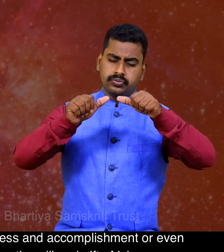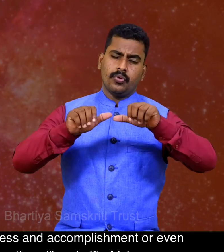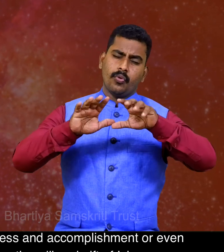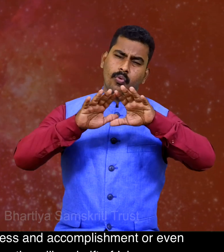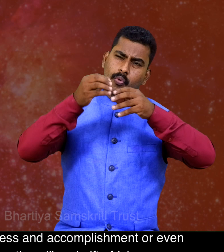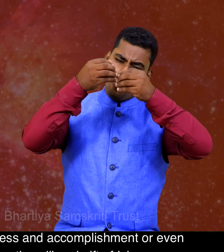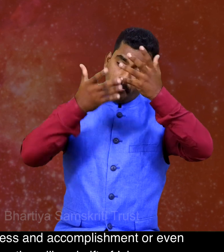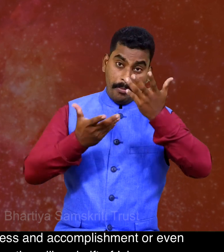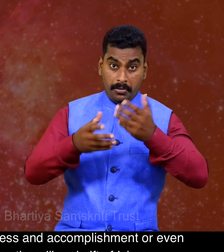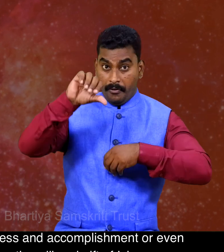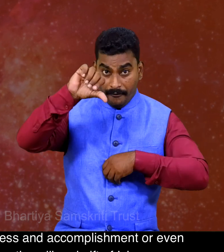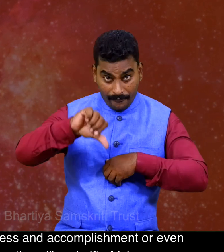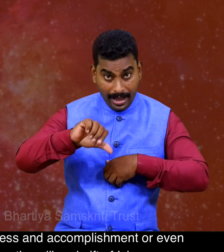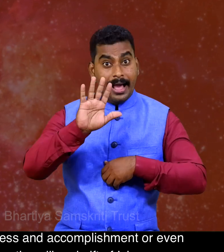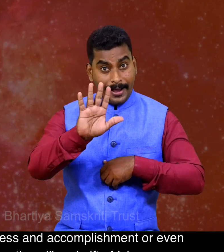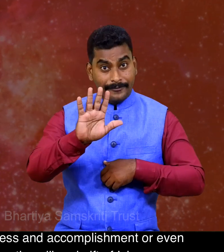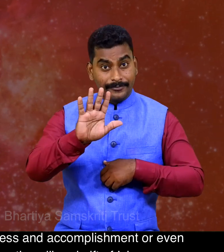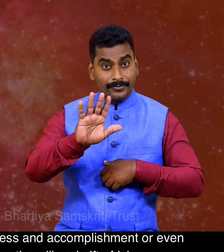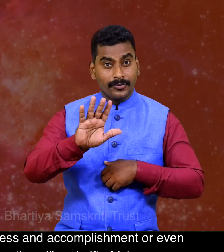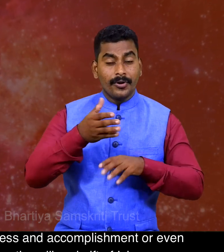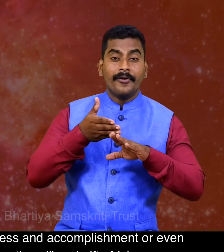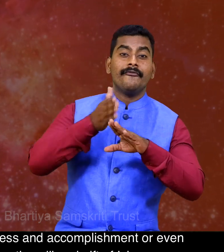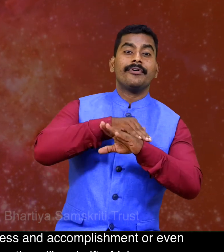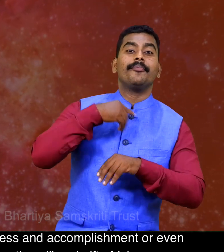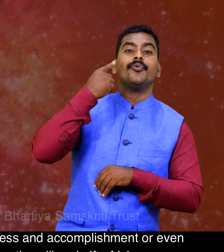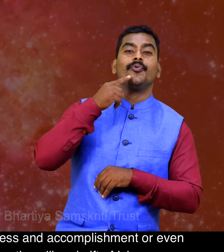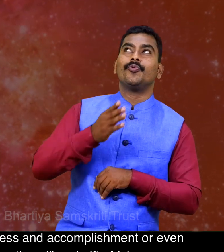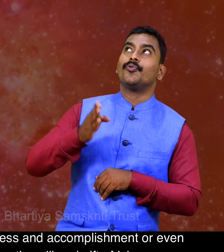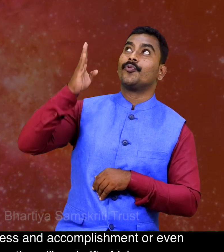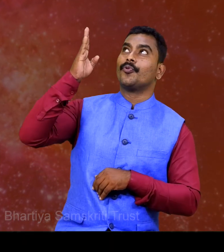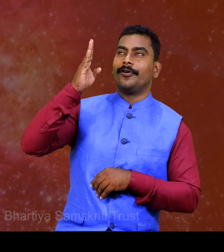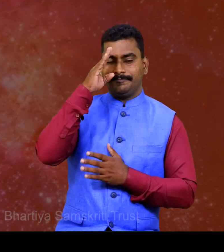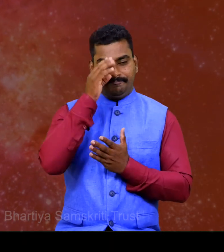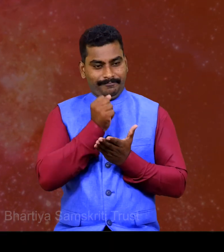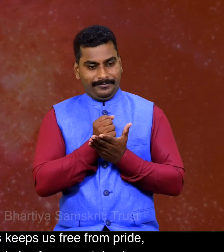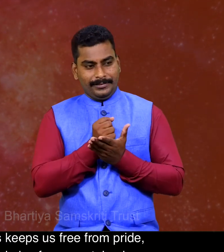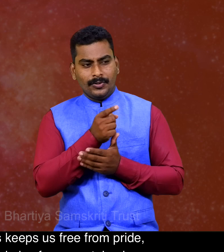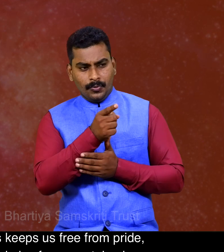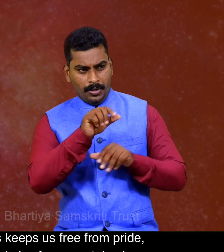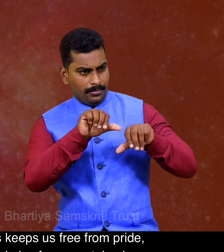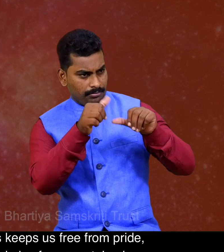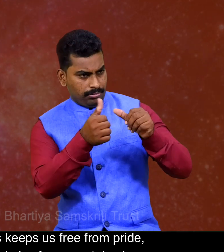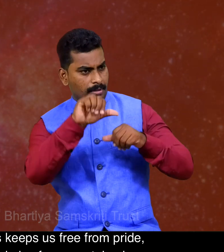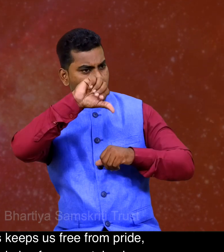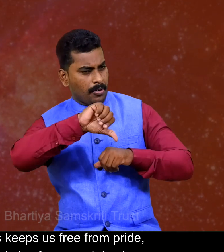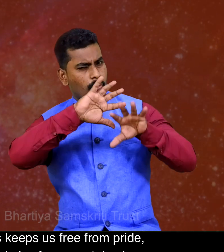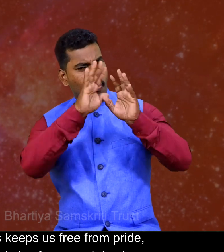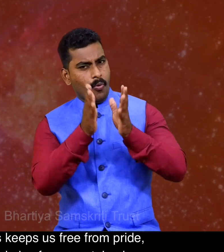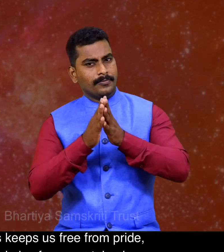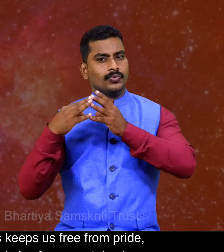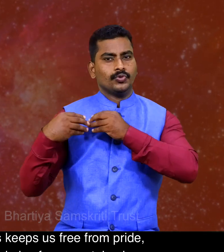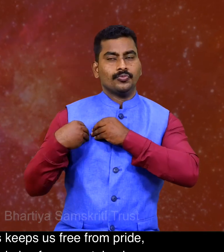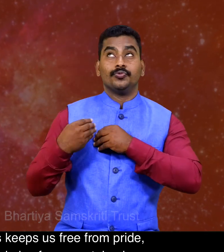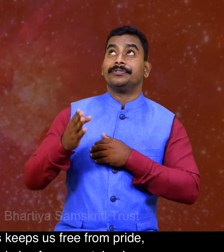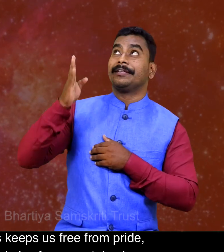even failure as the will and gift of Ishvara. This keeps us free